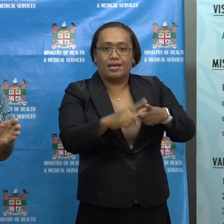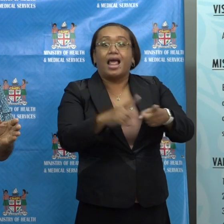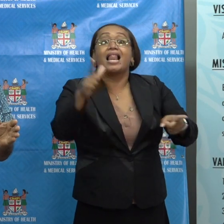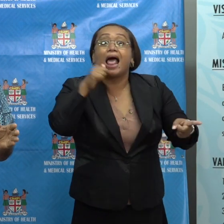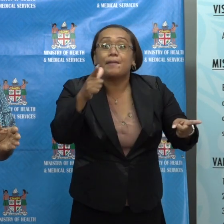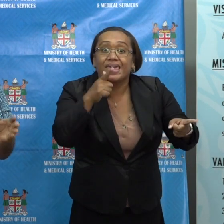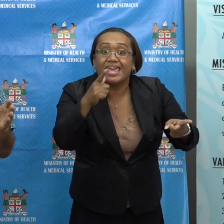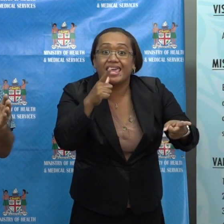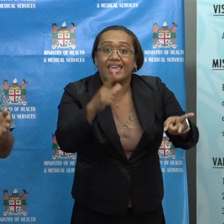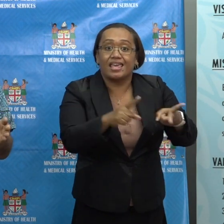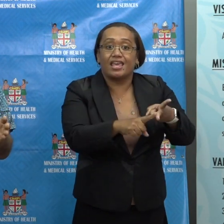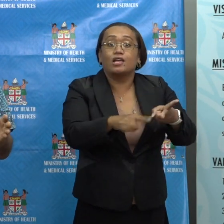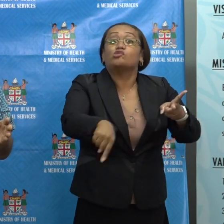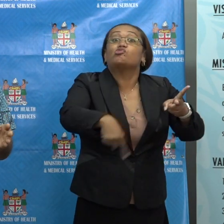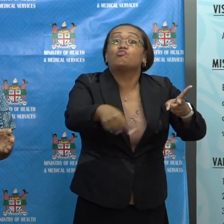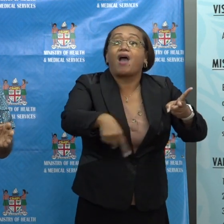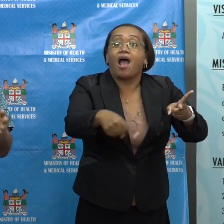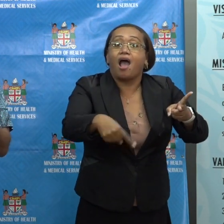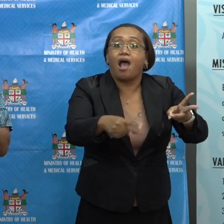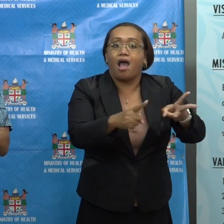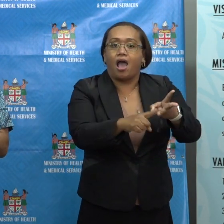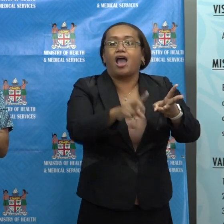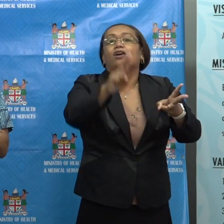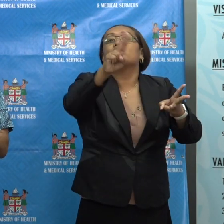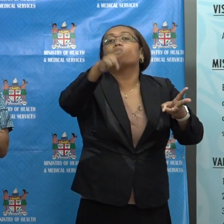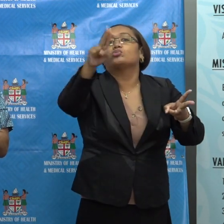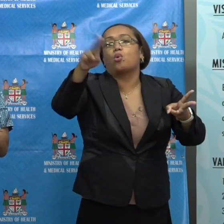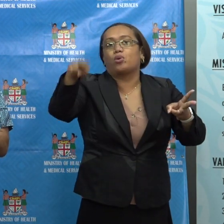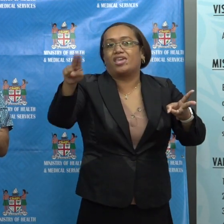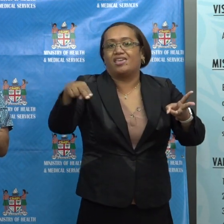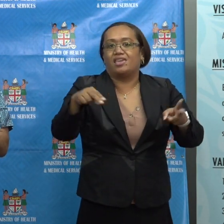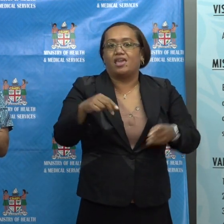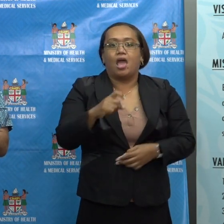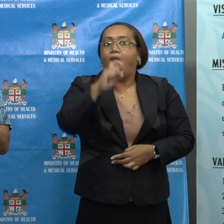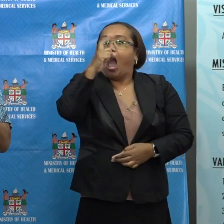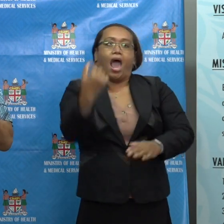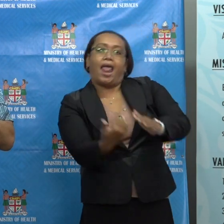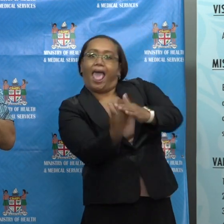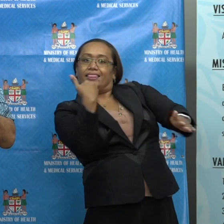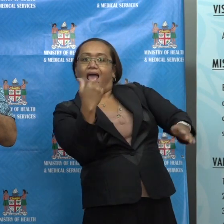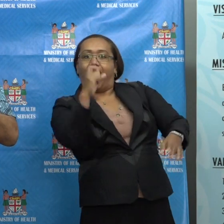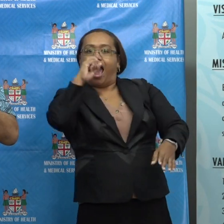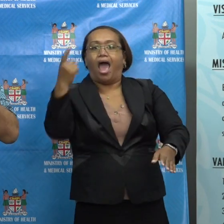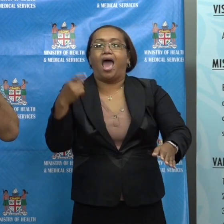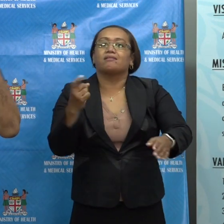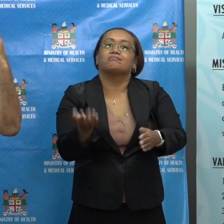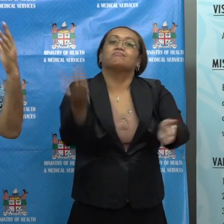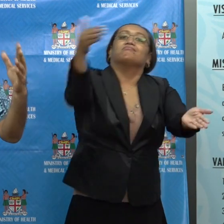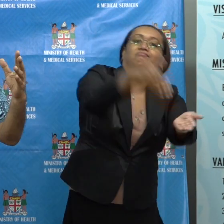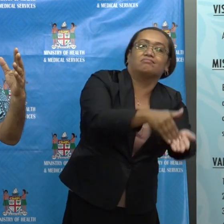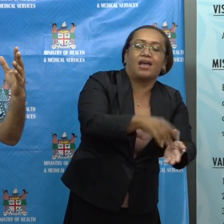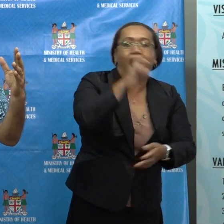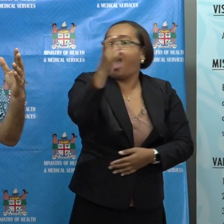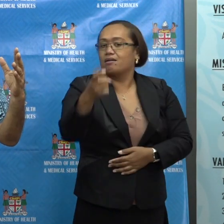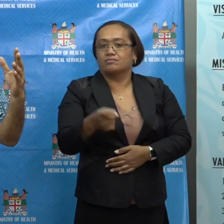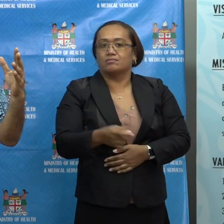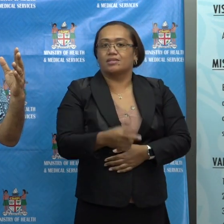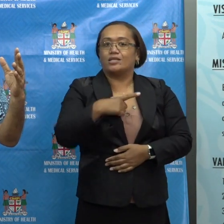Lami, Suva, Nosori. So we are okay. We've already got